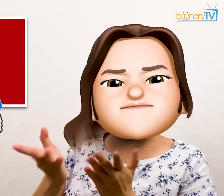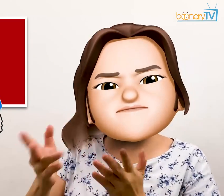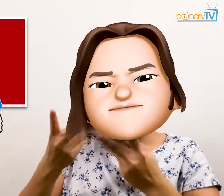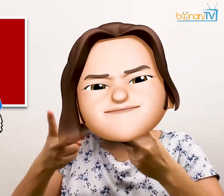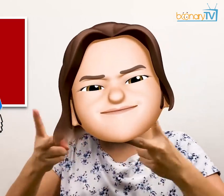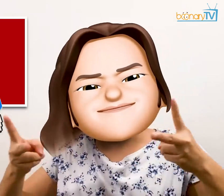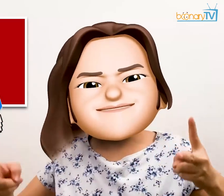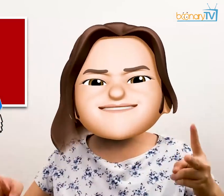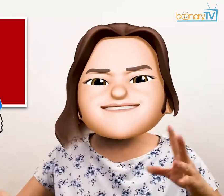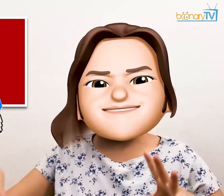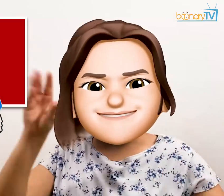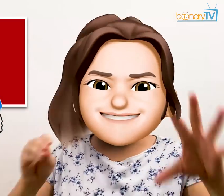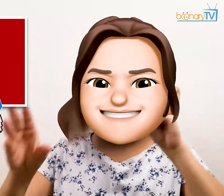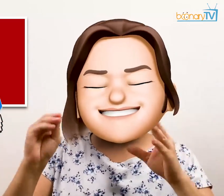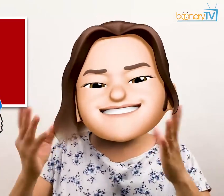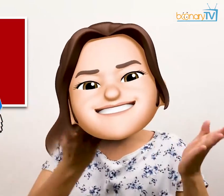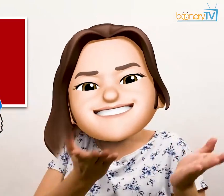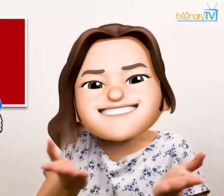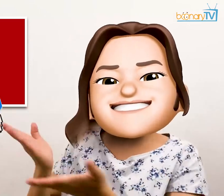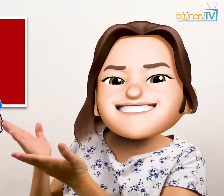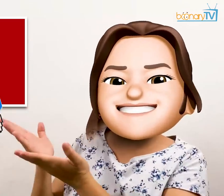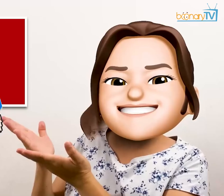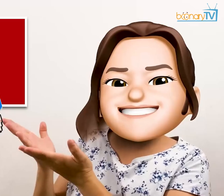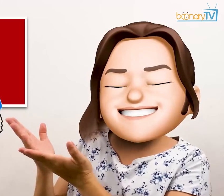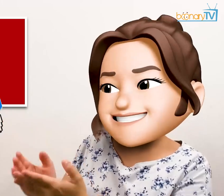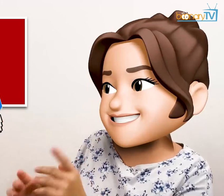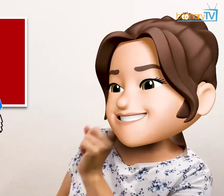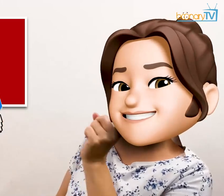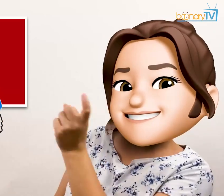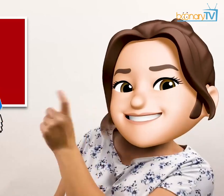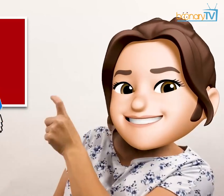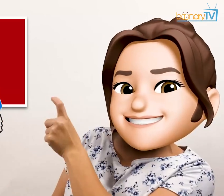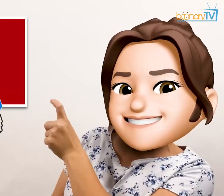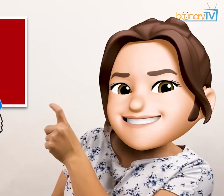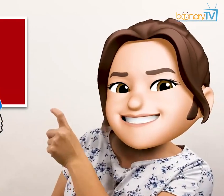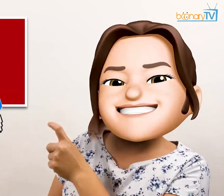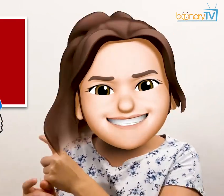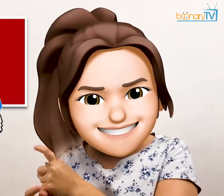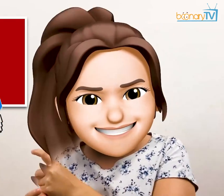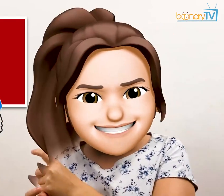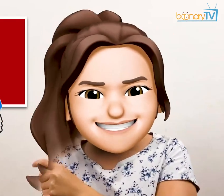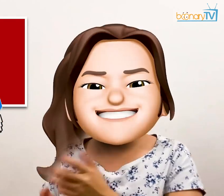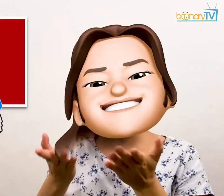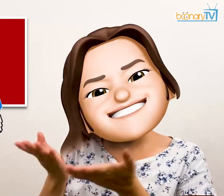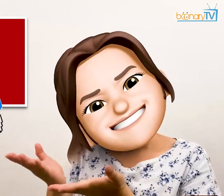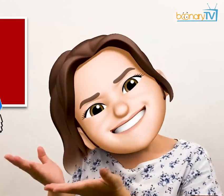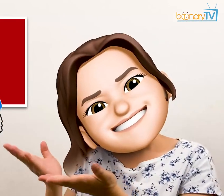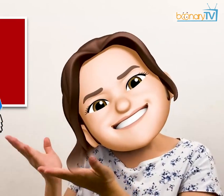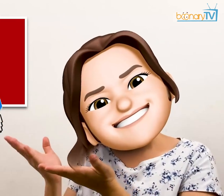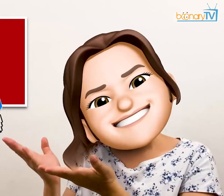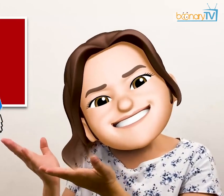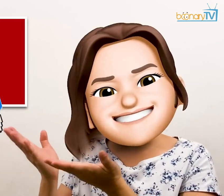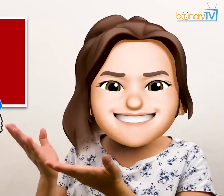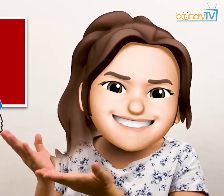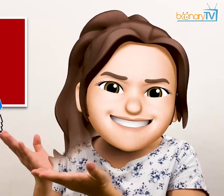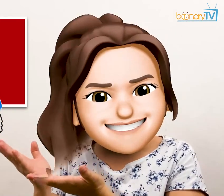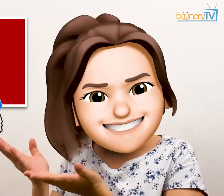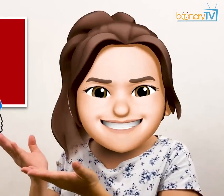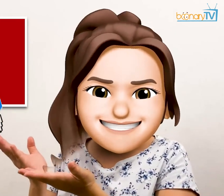His structure also working tirelessly. He created many the animals. He as the areaccumated by the animals. You